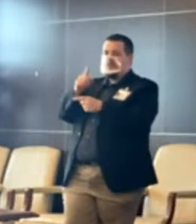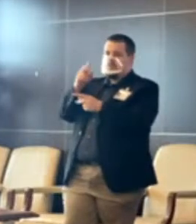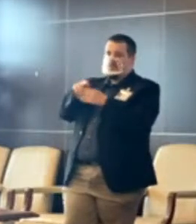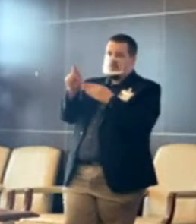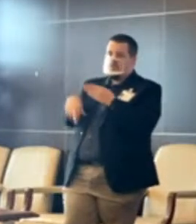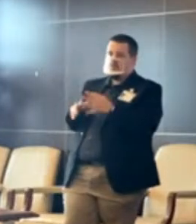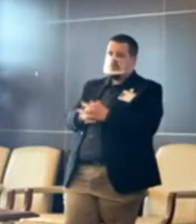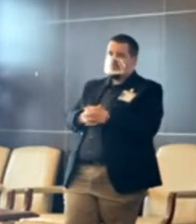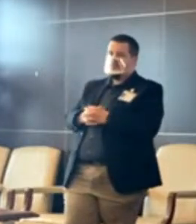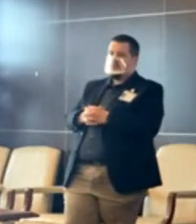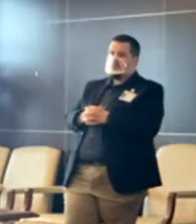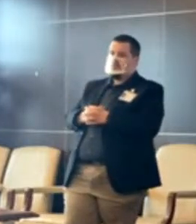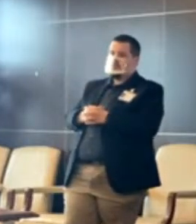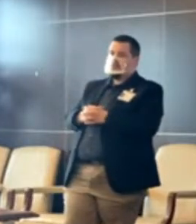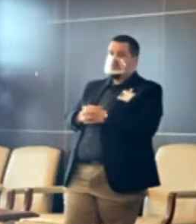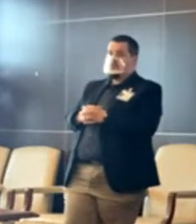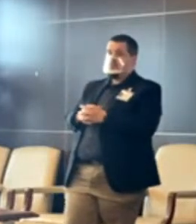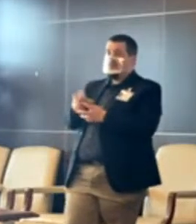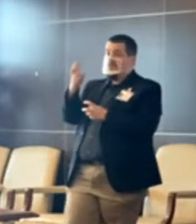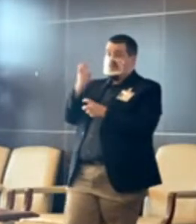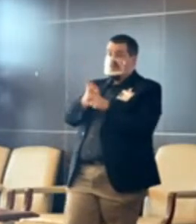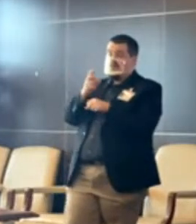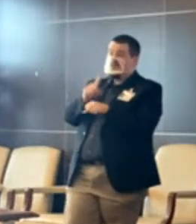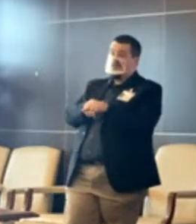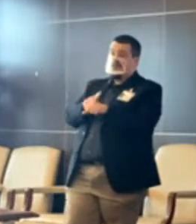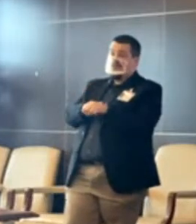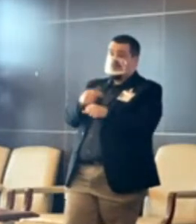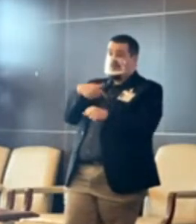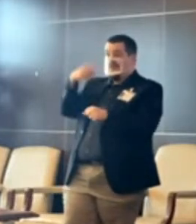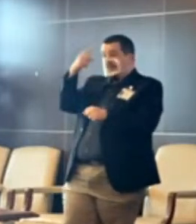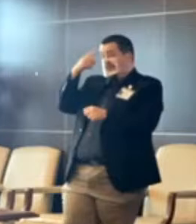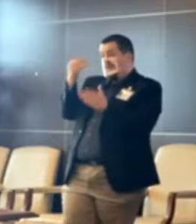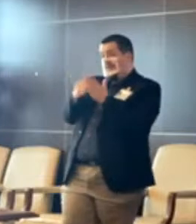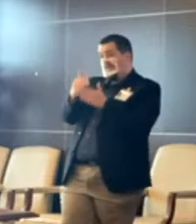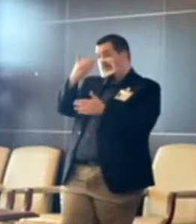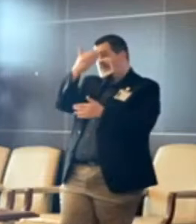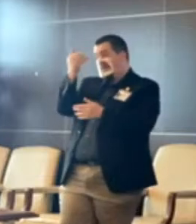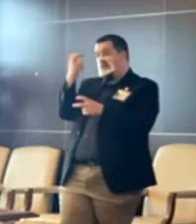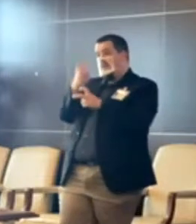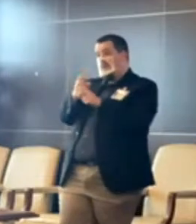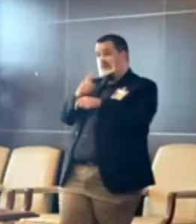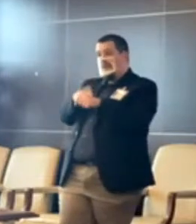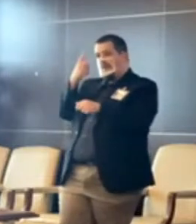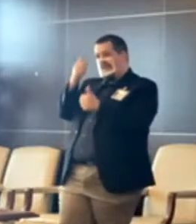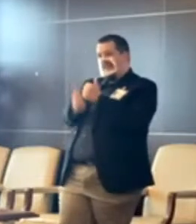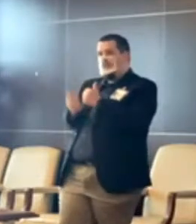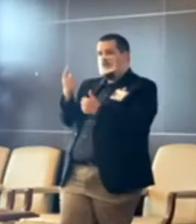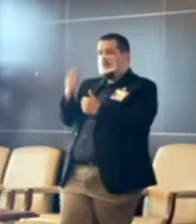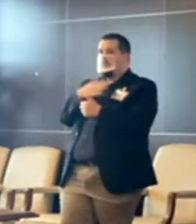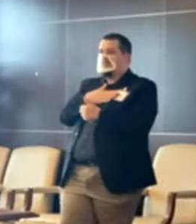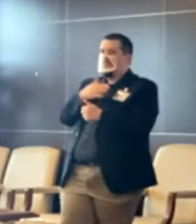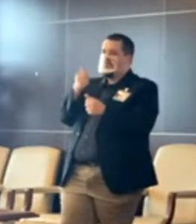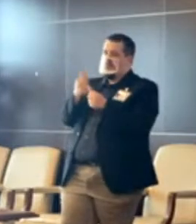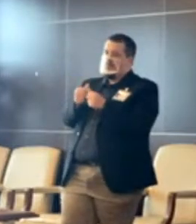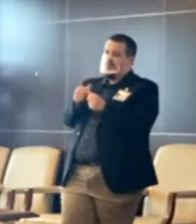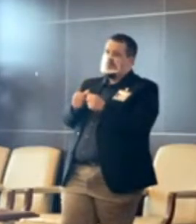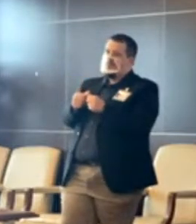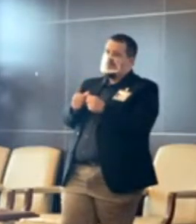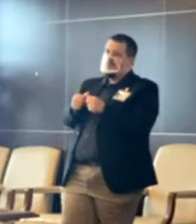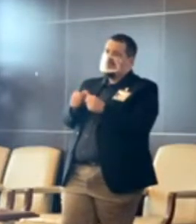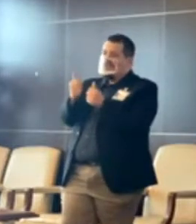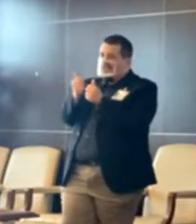results. It's a really hard time, and I think we can often forget that it's a hard time for everybody. So please remember to just